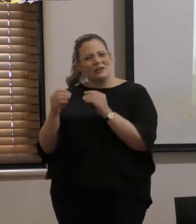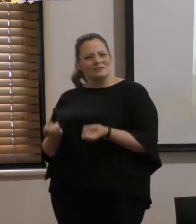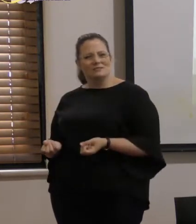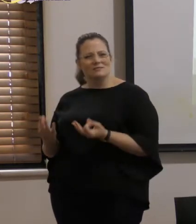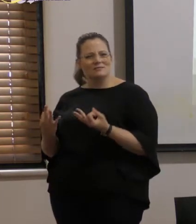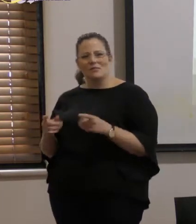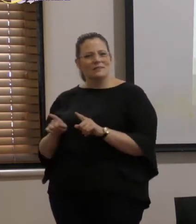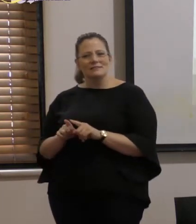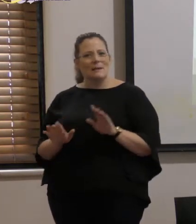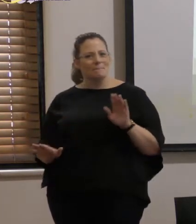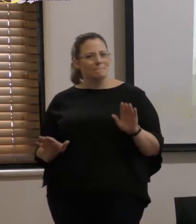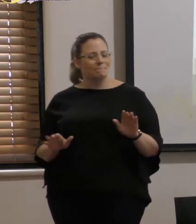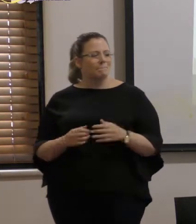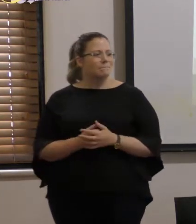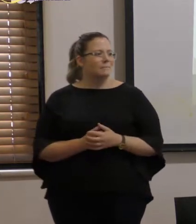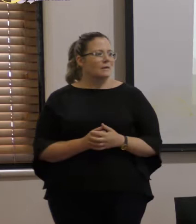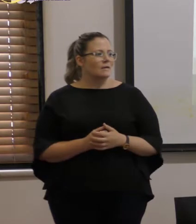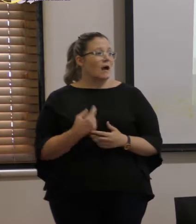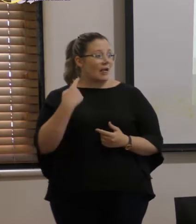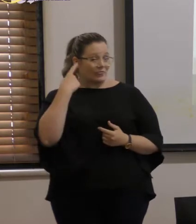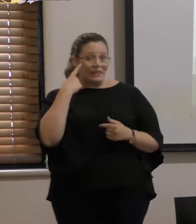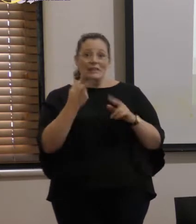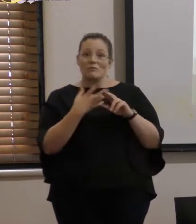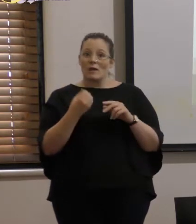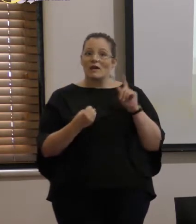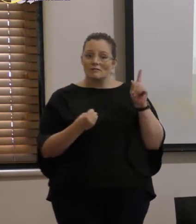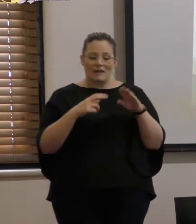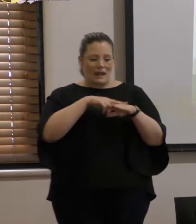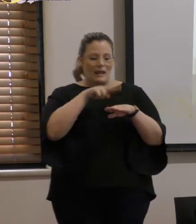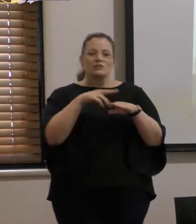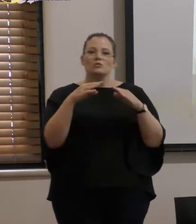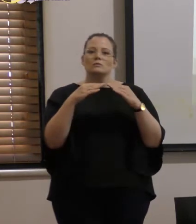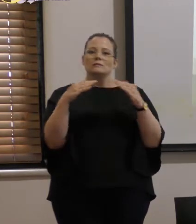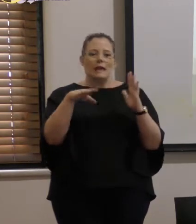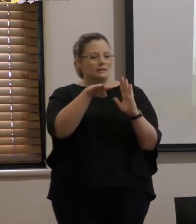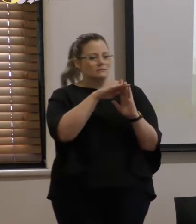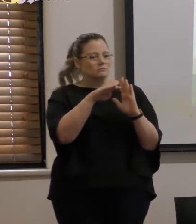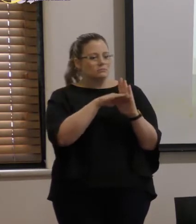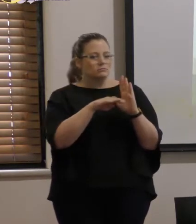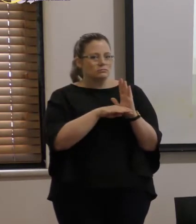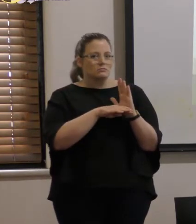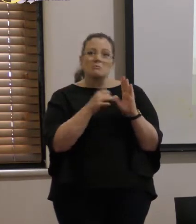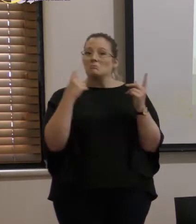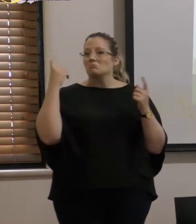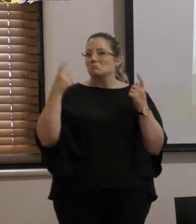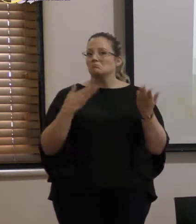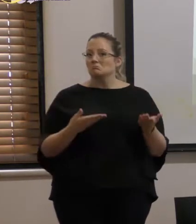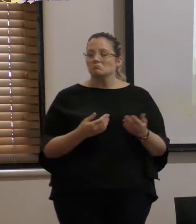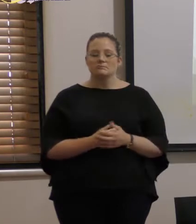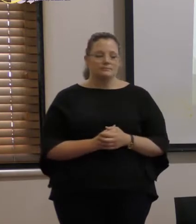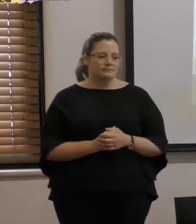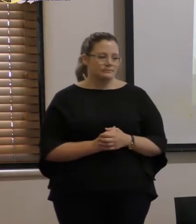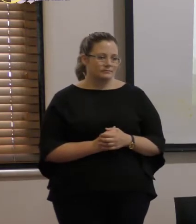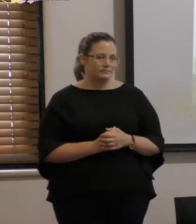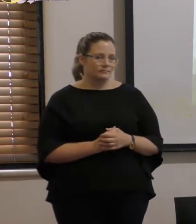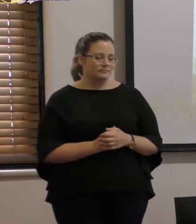And I think actually something like that needs to be considered. And again, you know, that